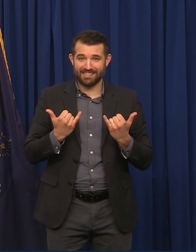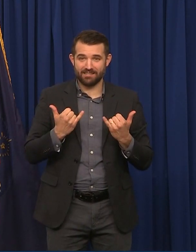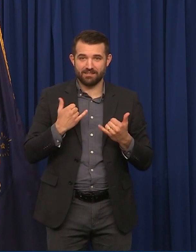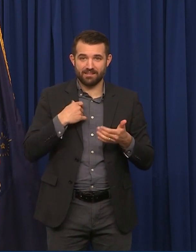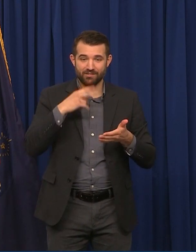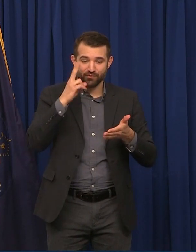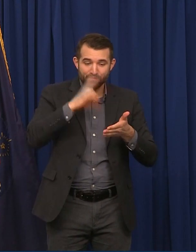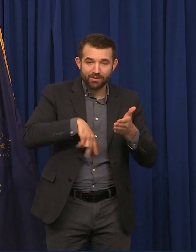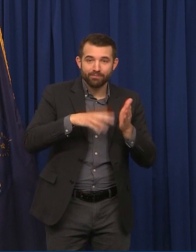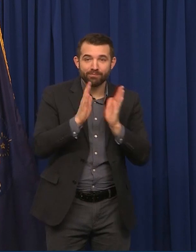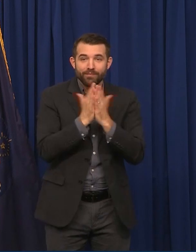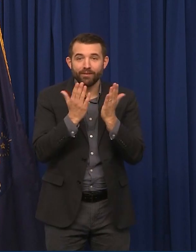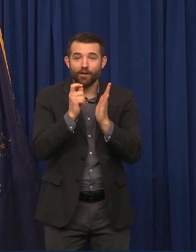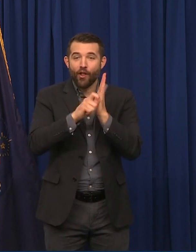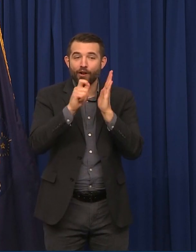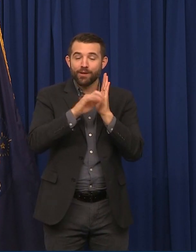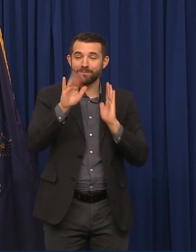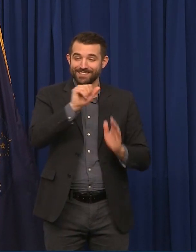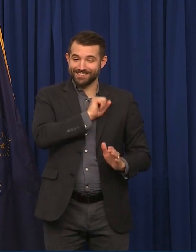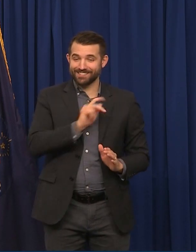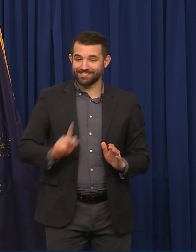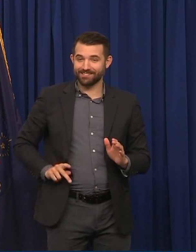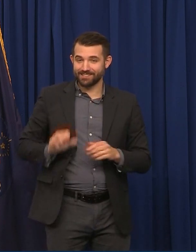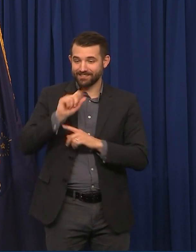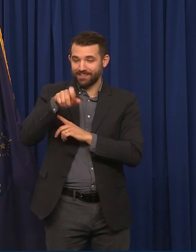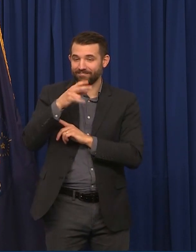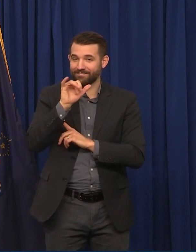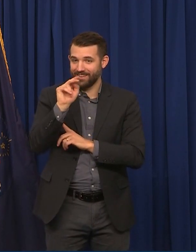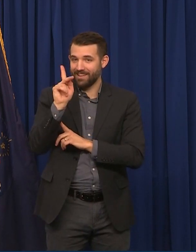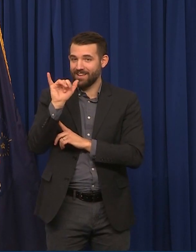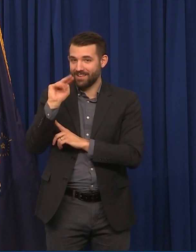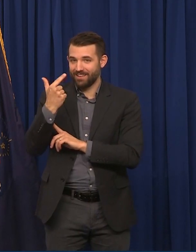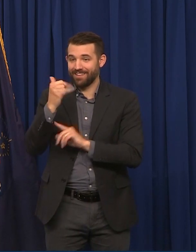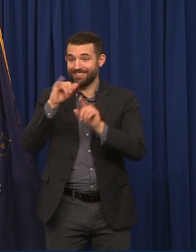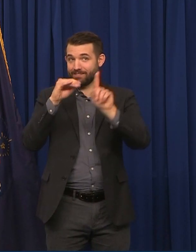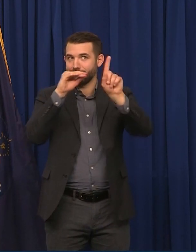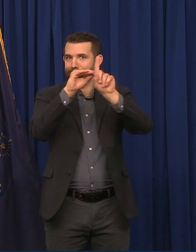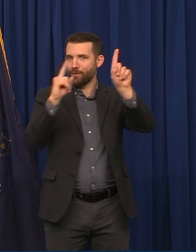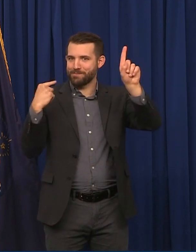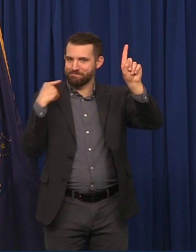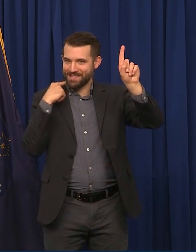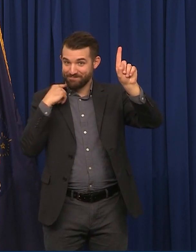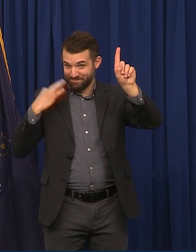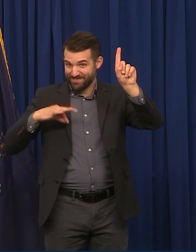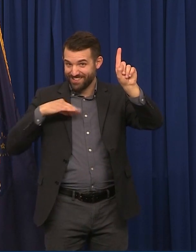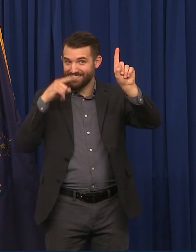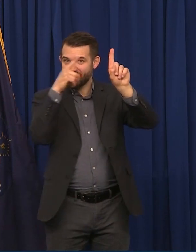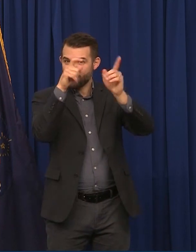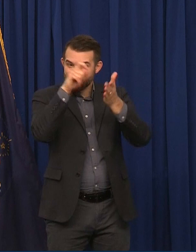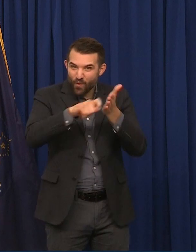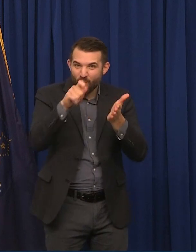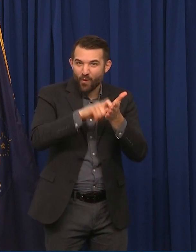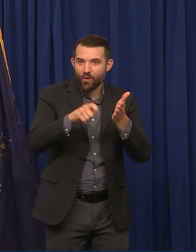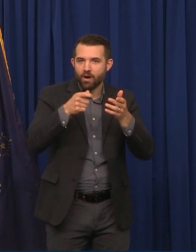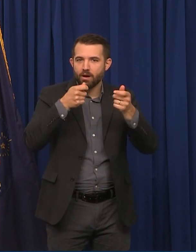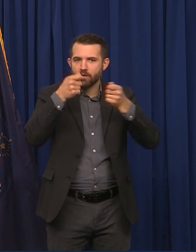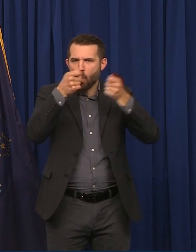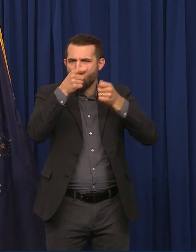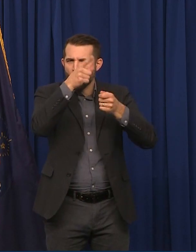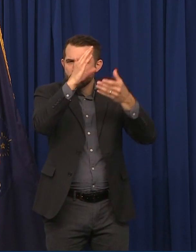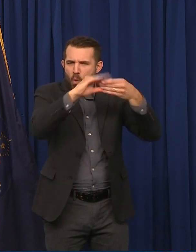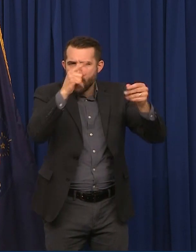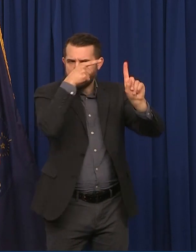Bangor, we have the opportunity to control the arc of this narrative. We are the